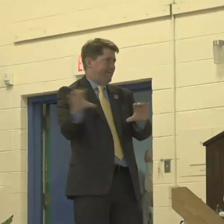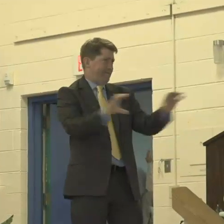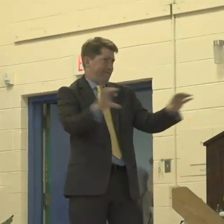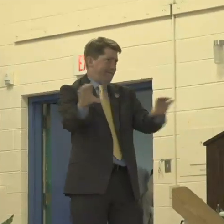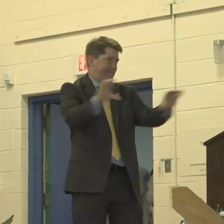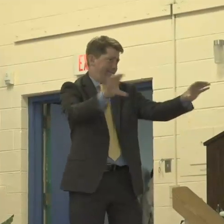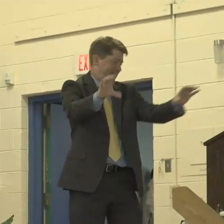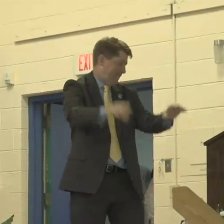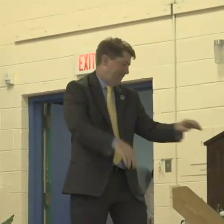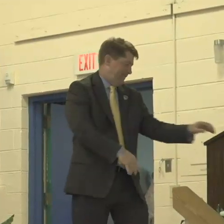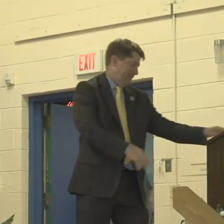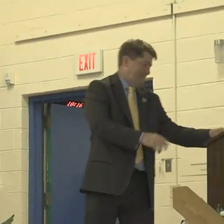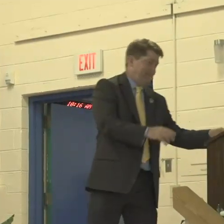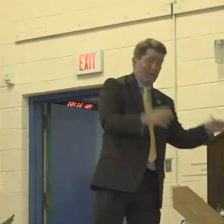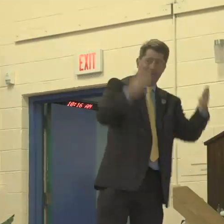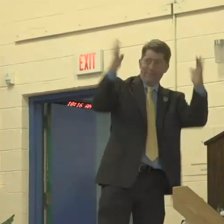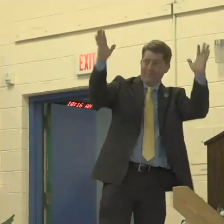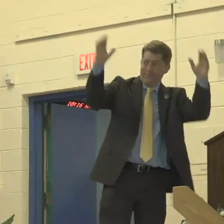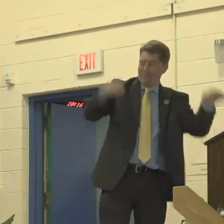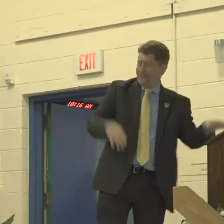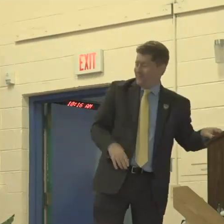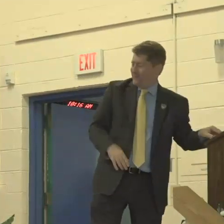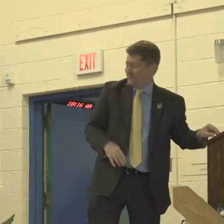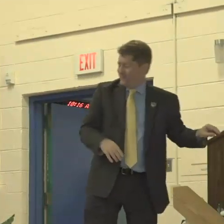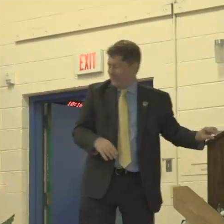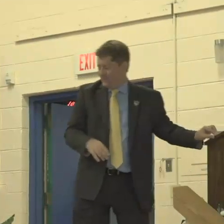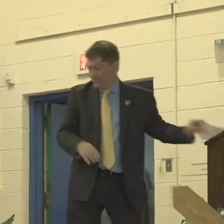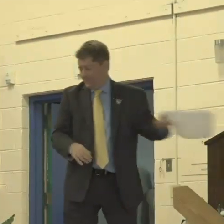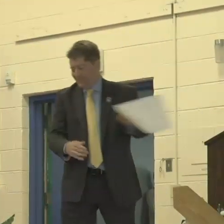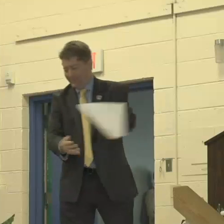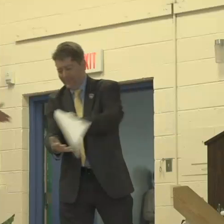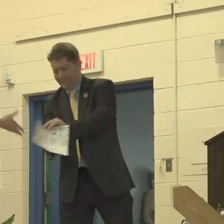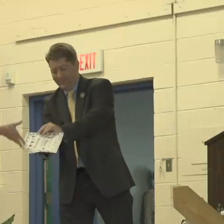because she always loves to be active. Another round of applause for her.